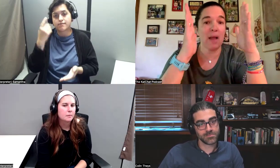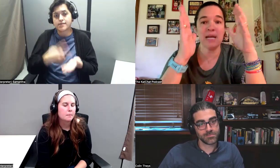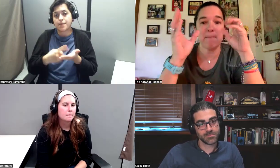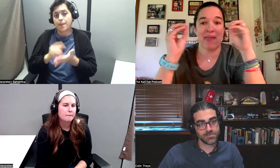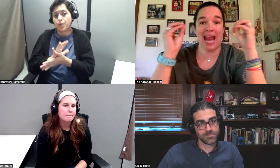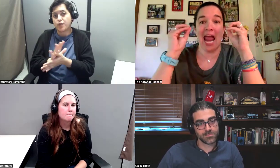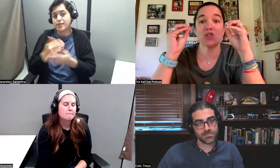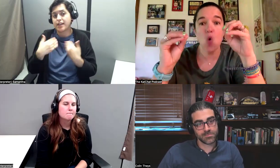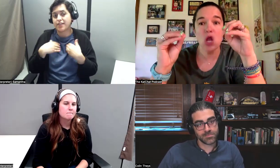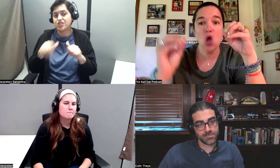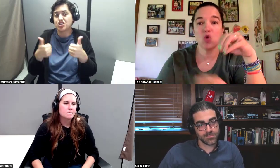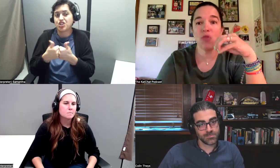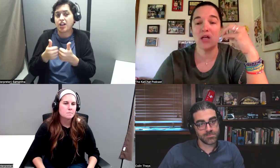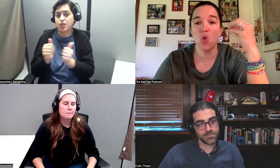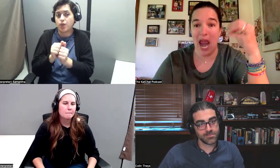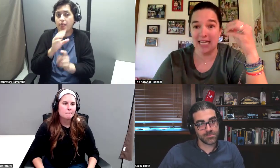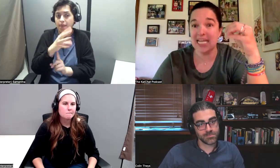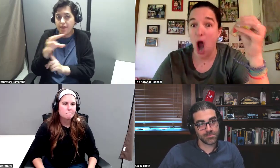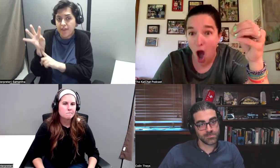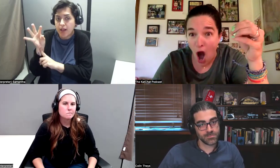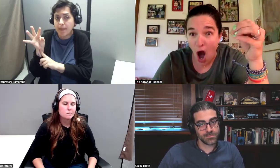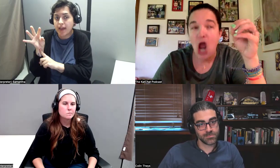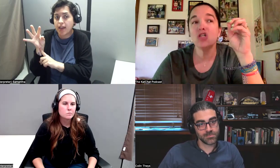or filming, but they can't do it, so they do